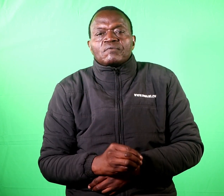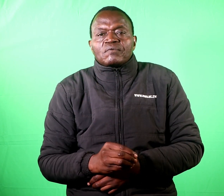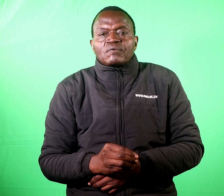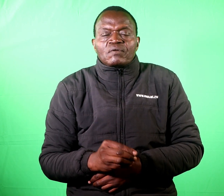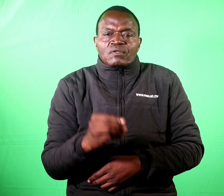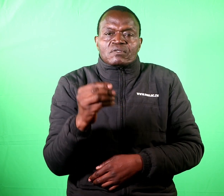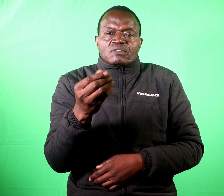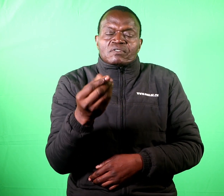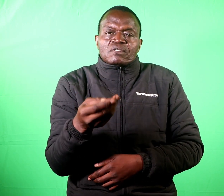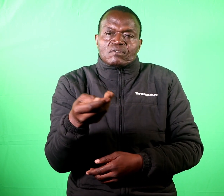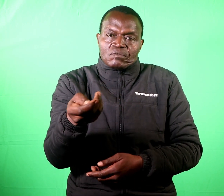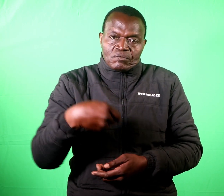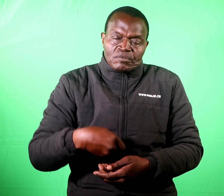salaries or wages